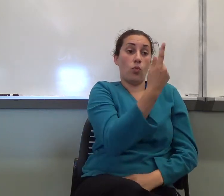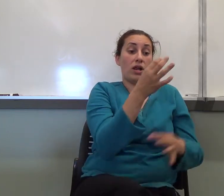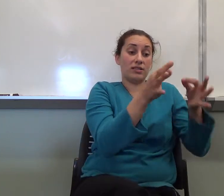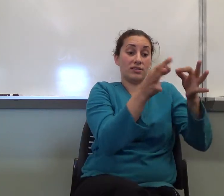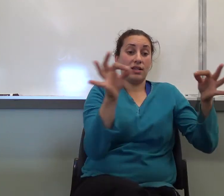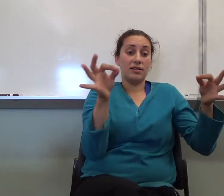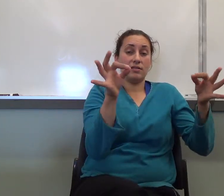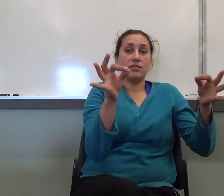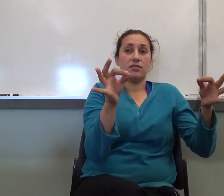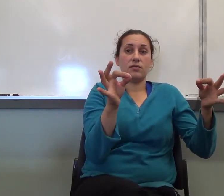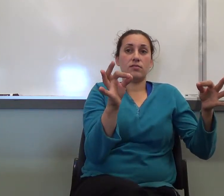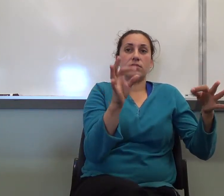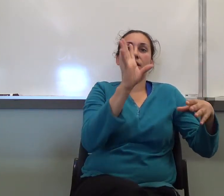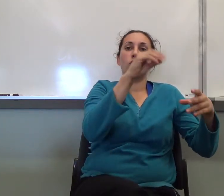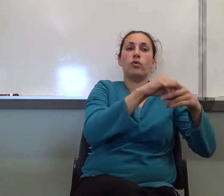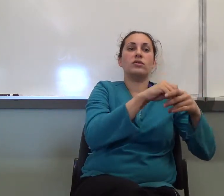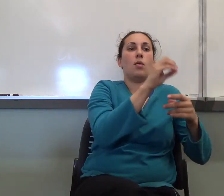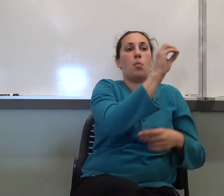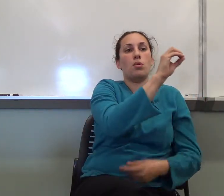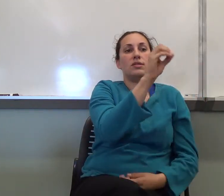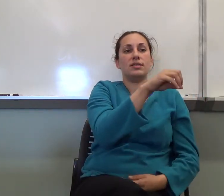that sentence.